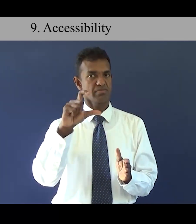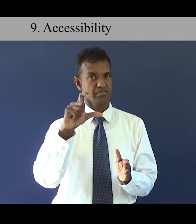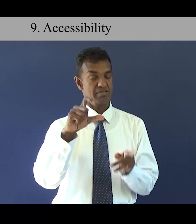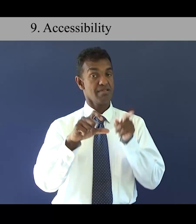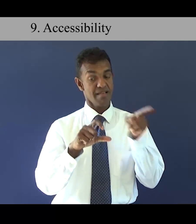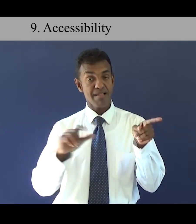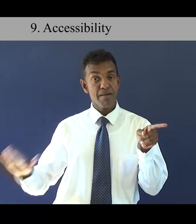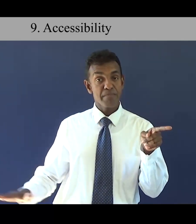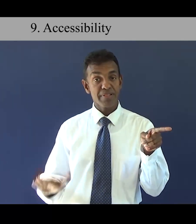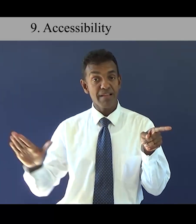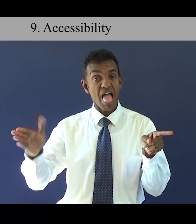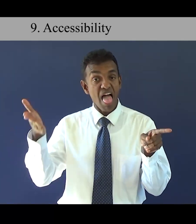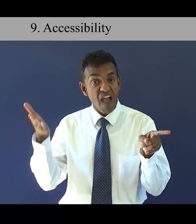technology.